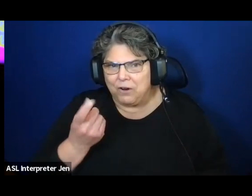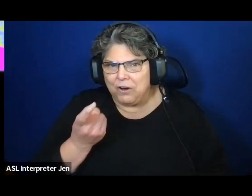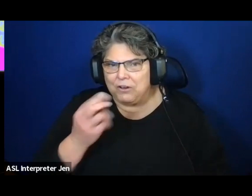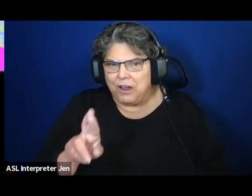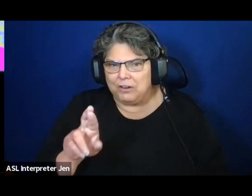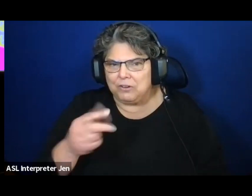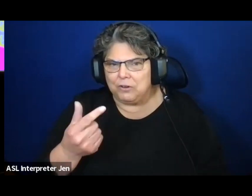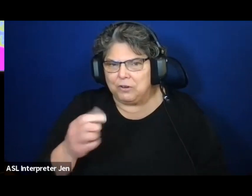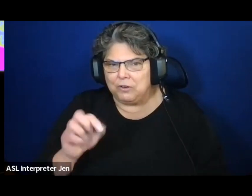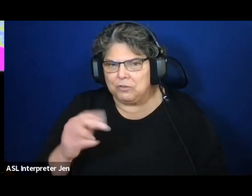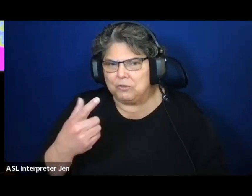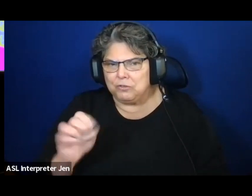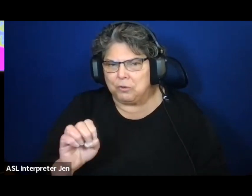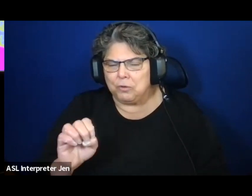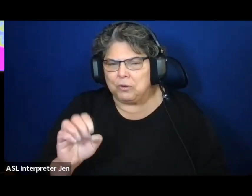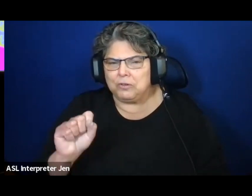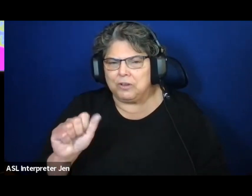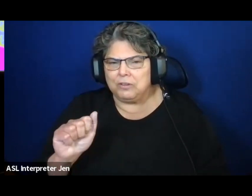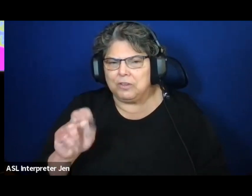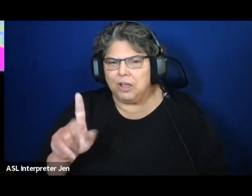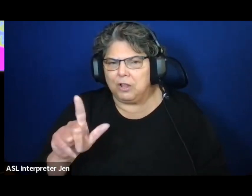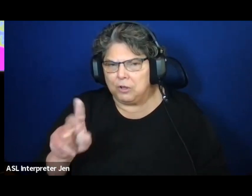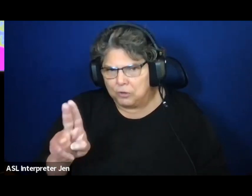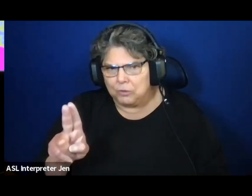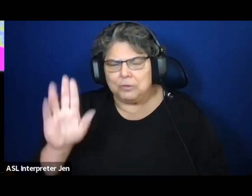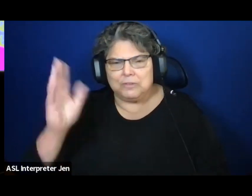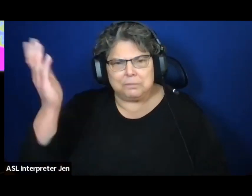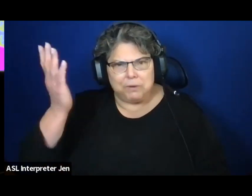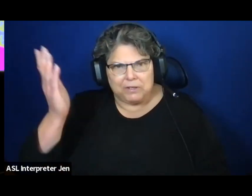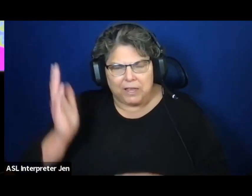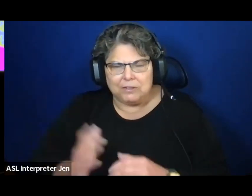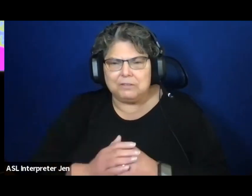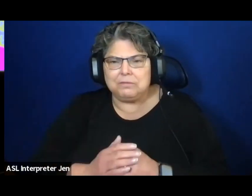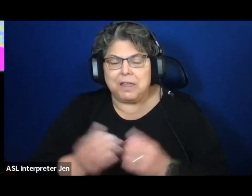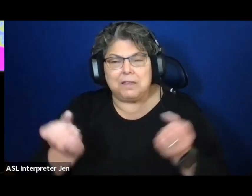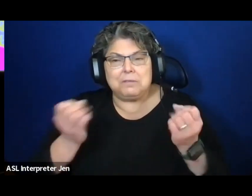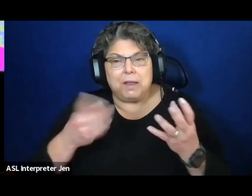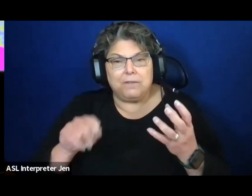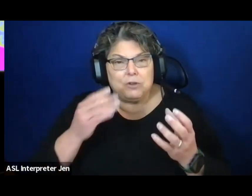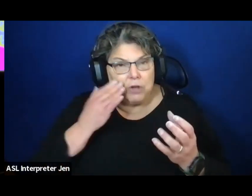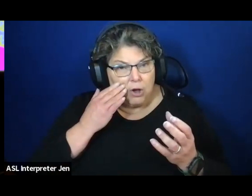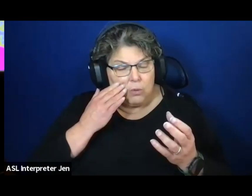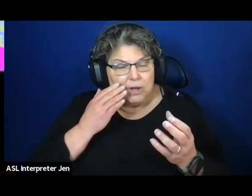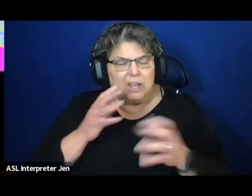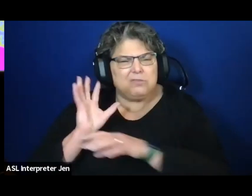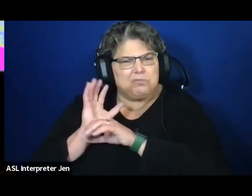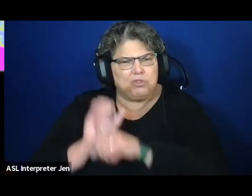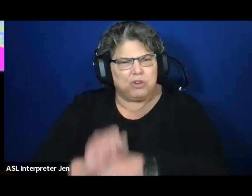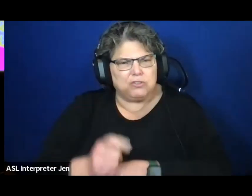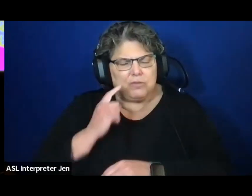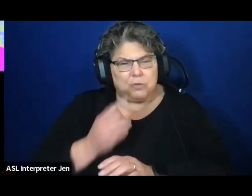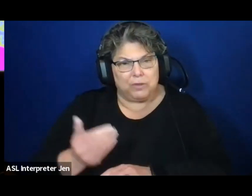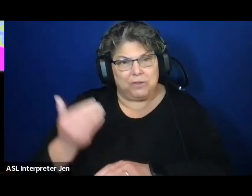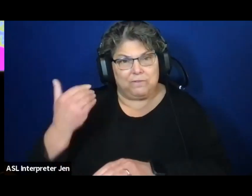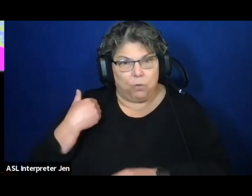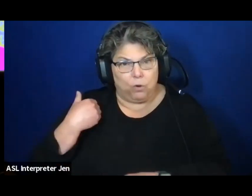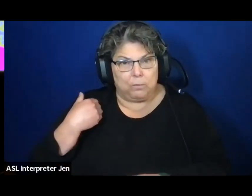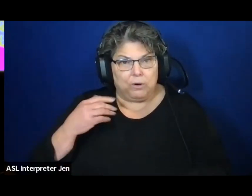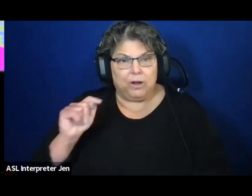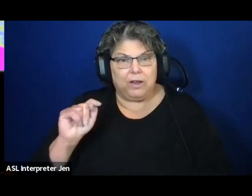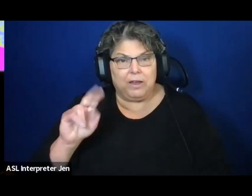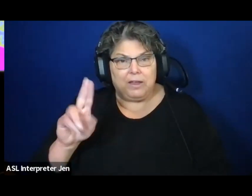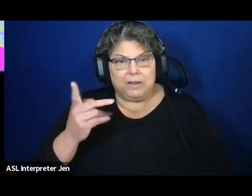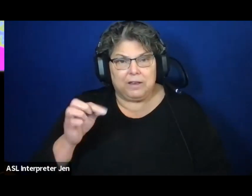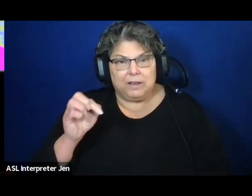Tauzer presentation. As many of you know, it's a tradition for the former Tauzer lecturer to introduce the present